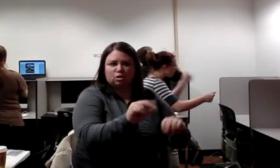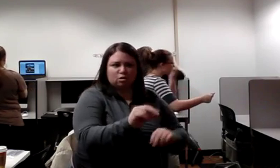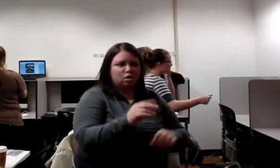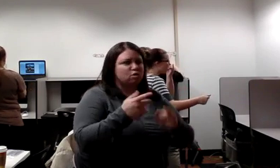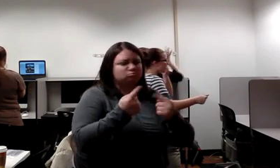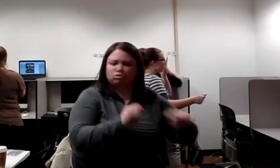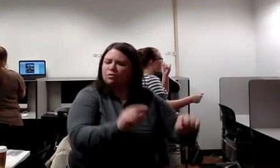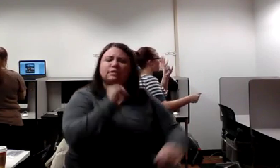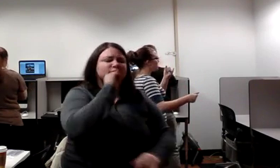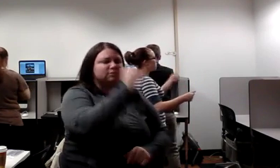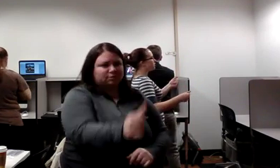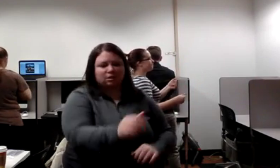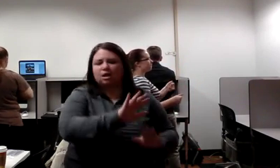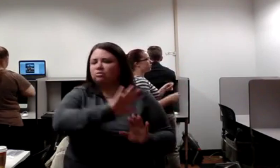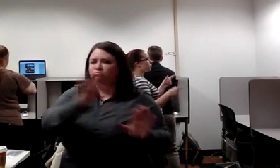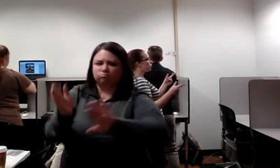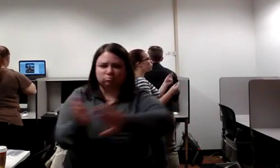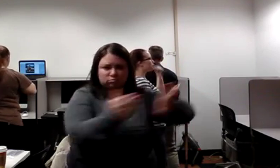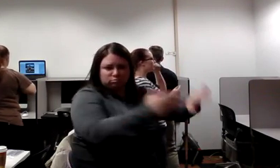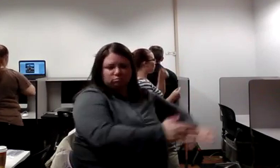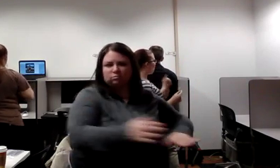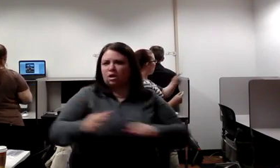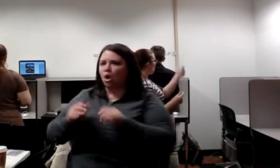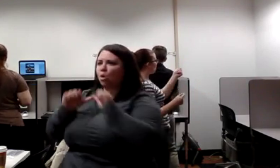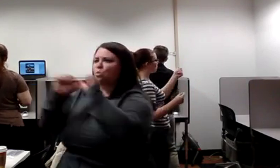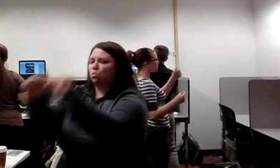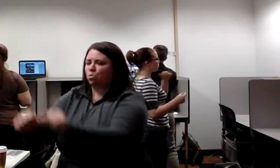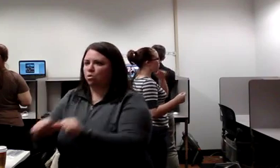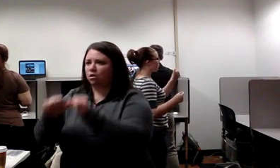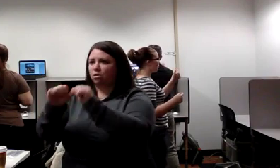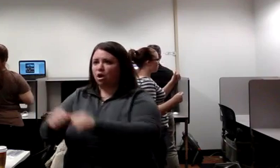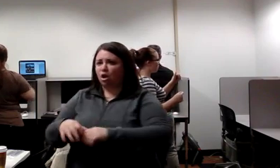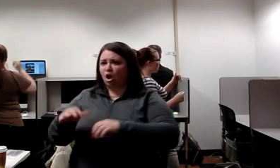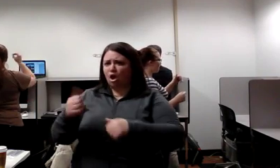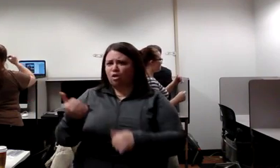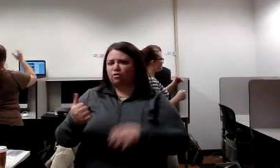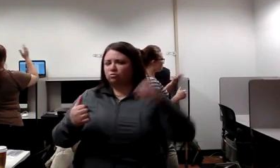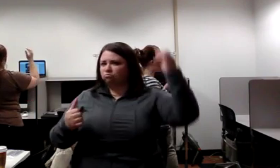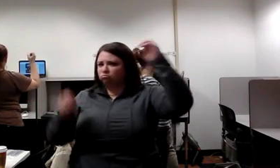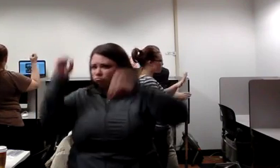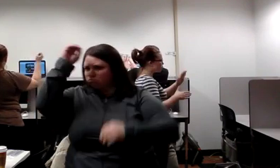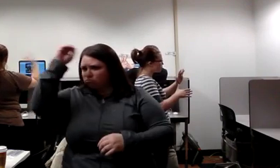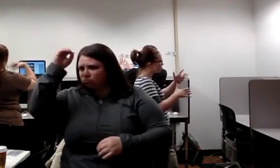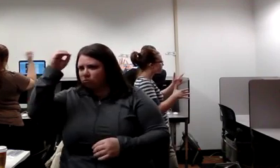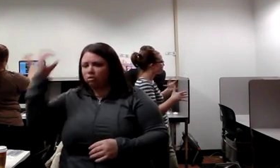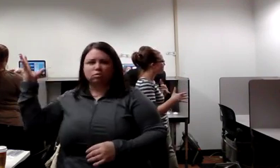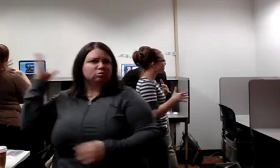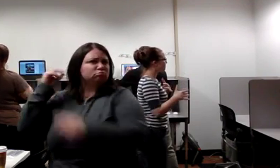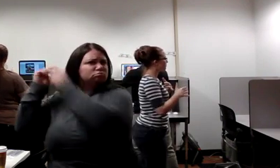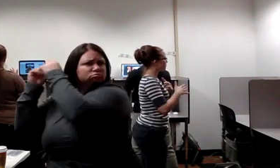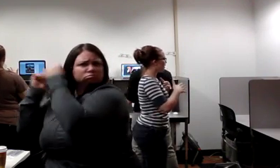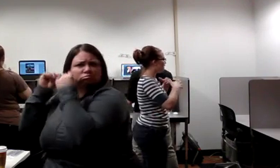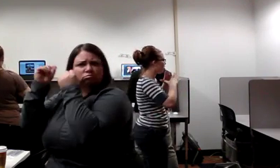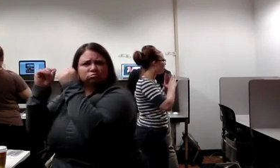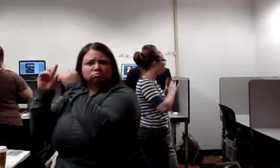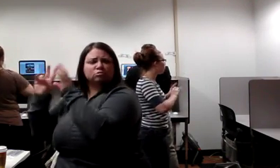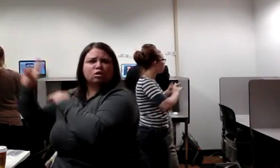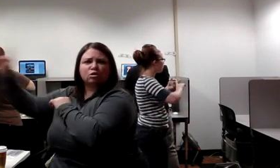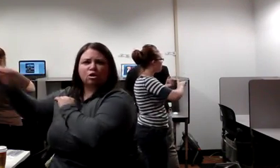thinking. Don't let the noise of others' opinions drown out your own inner voice. And most important, have the courage to follow your